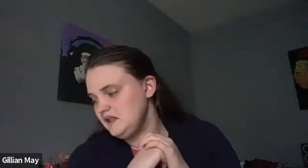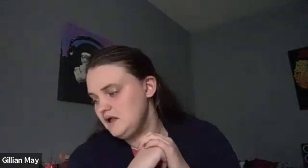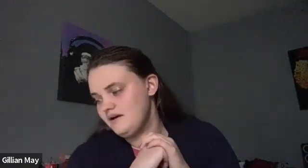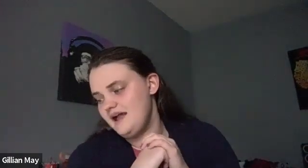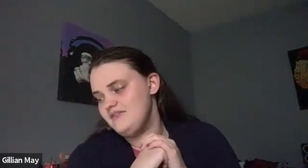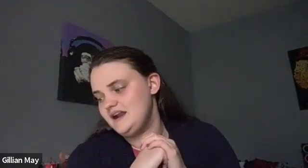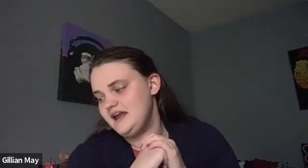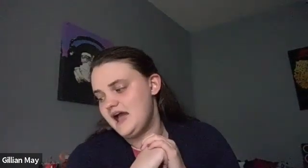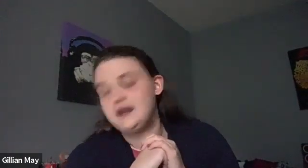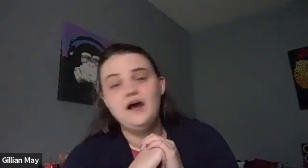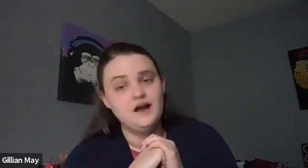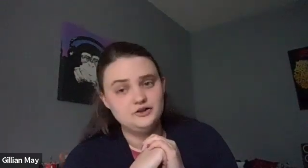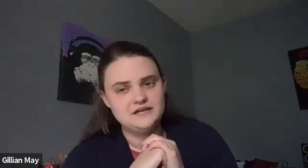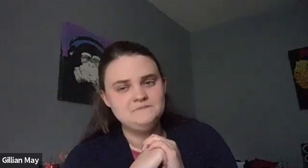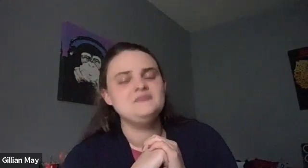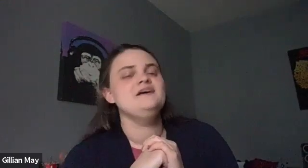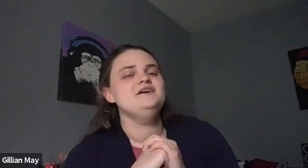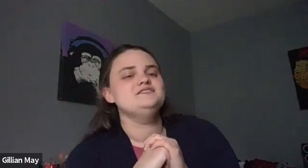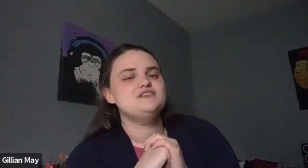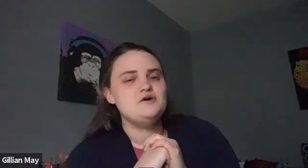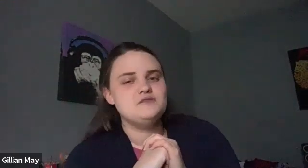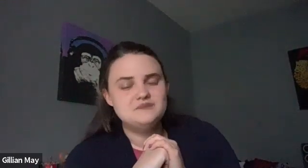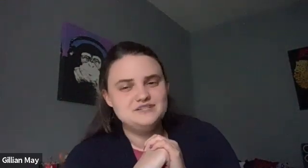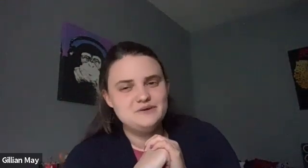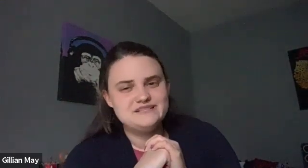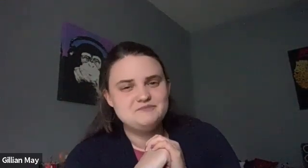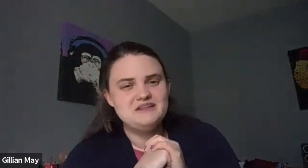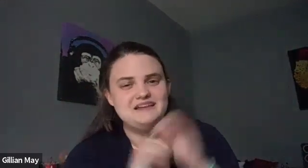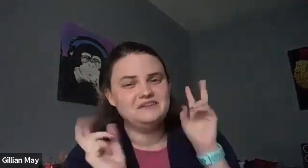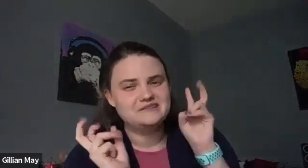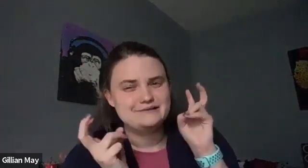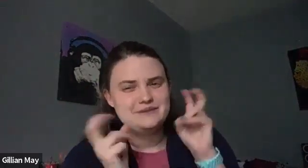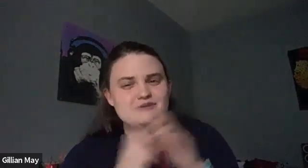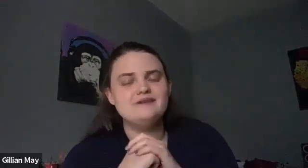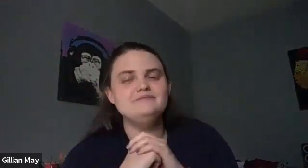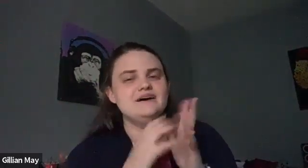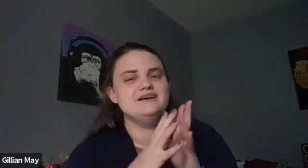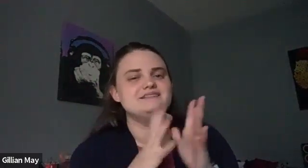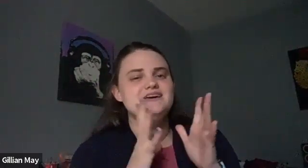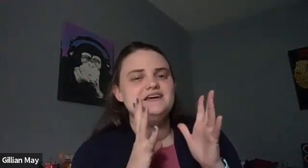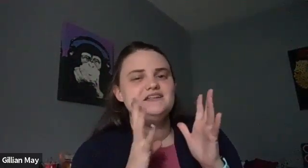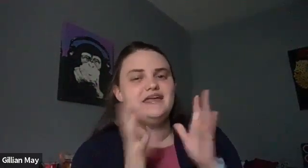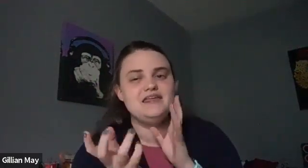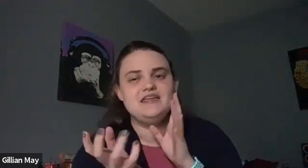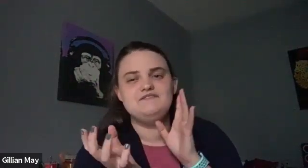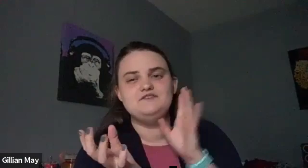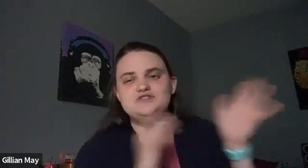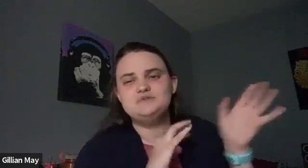All right. And then I had hungry. So this one I do always have to put like a little disclaimer on, because if you do it